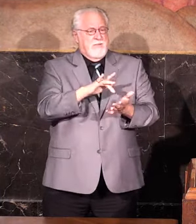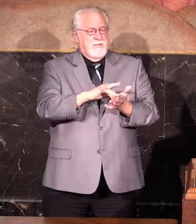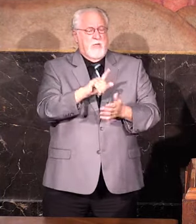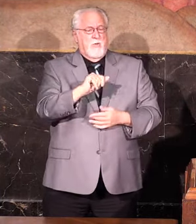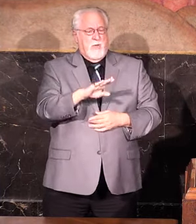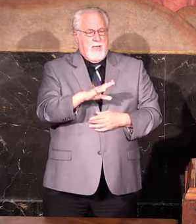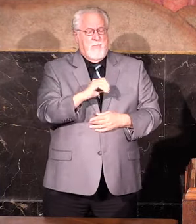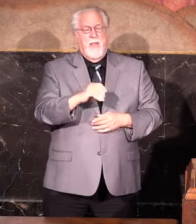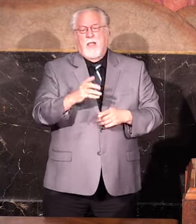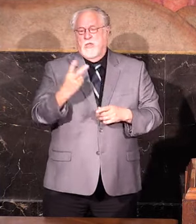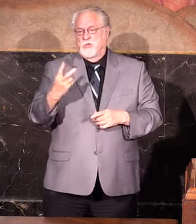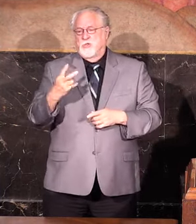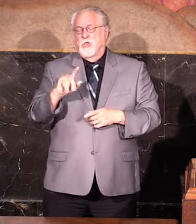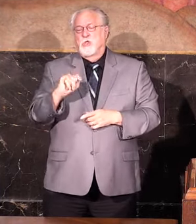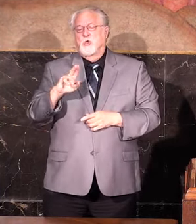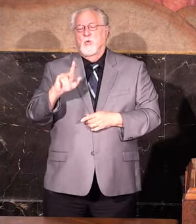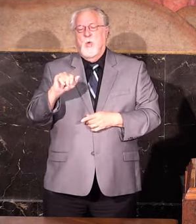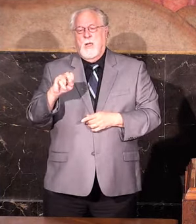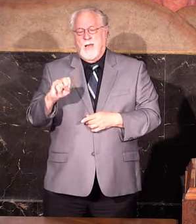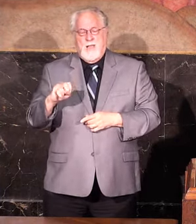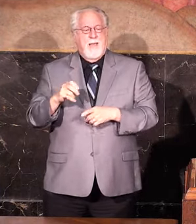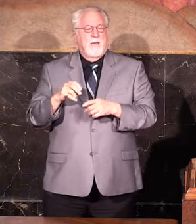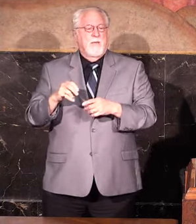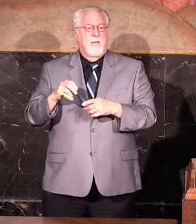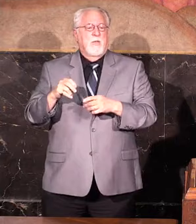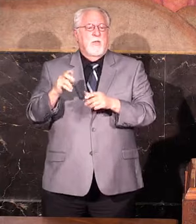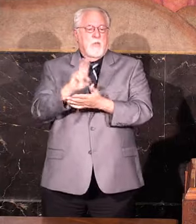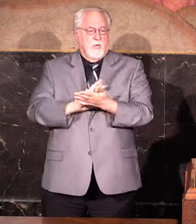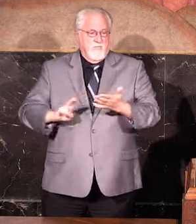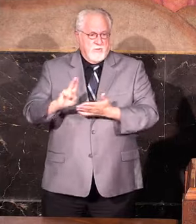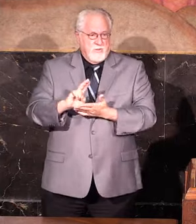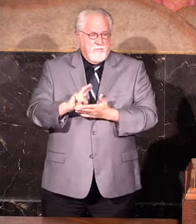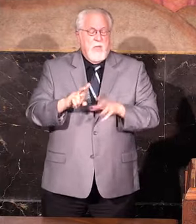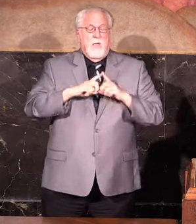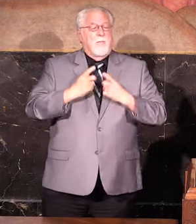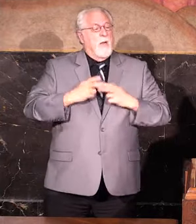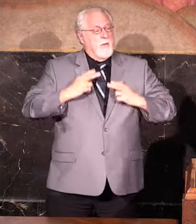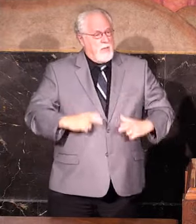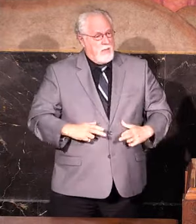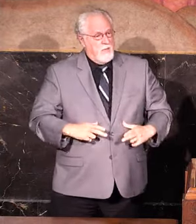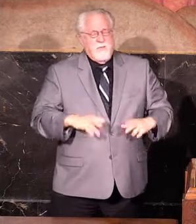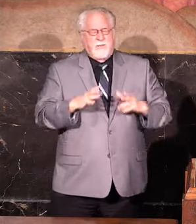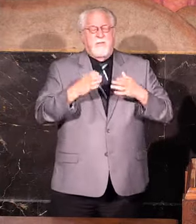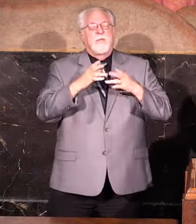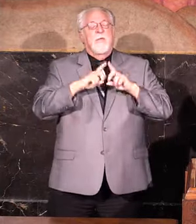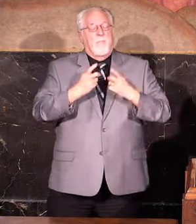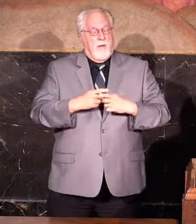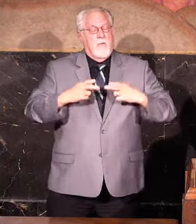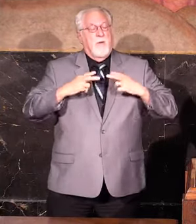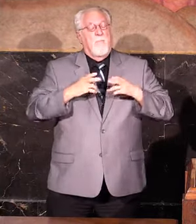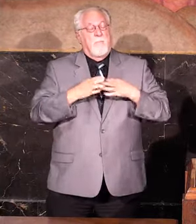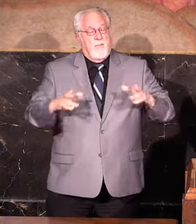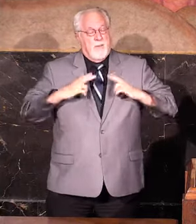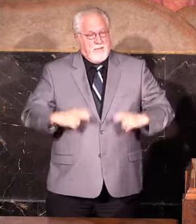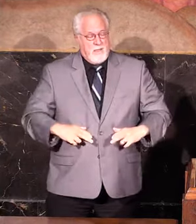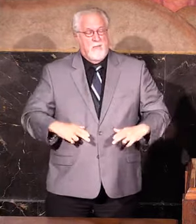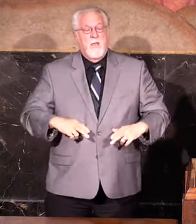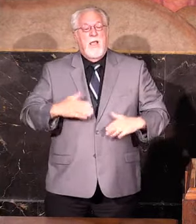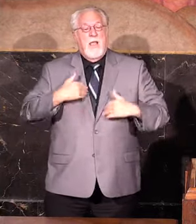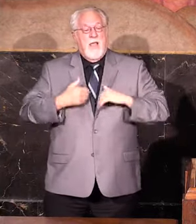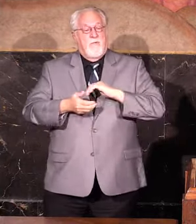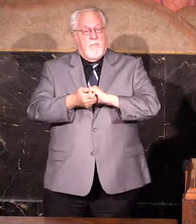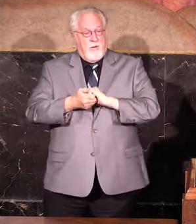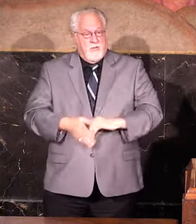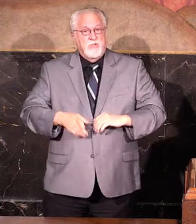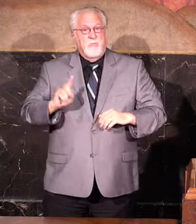Tulane University Health Science Center. The Department of Health Office of Public Health will deploy partners to communities and regions